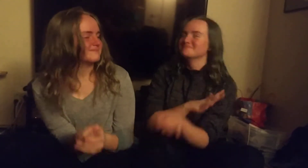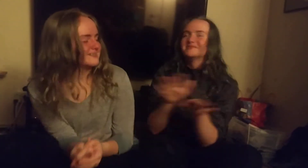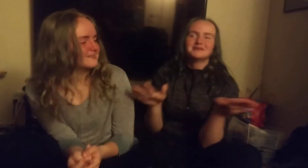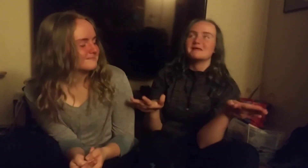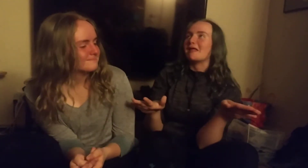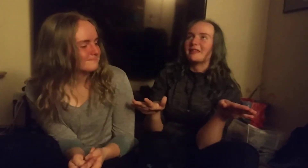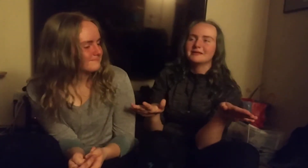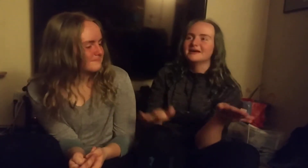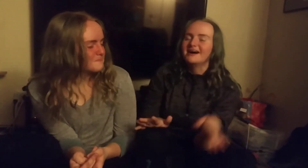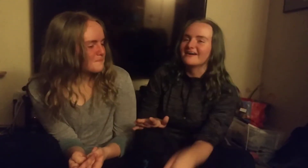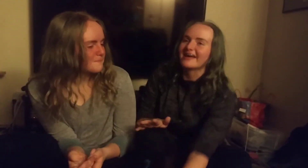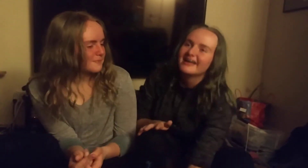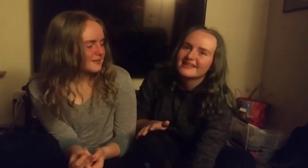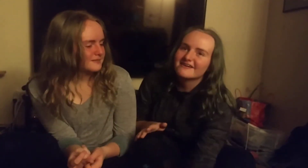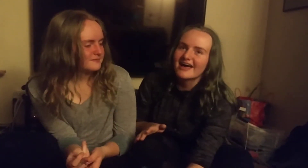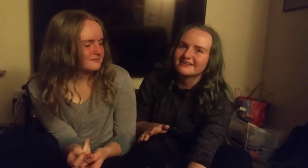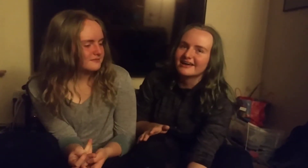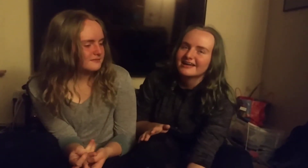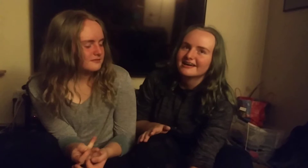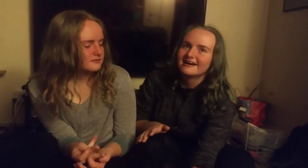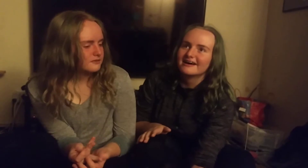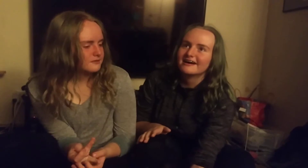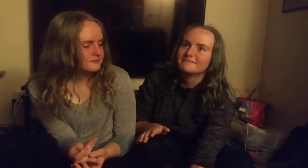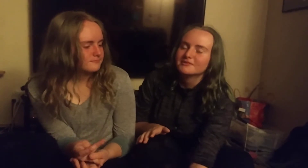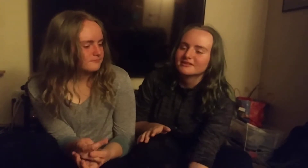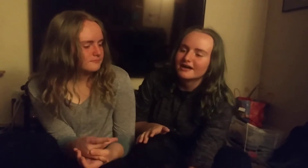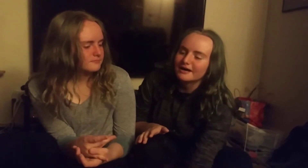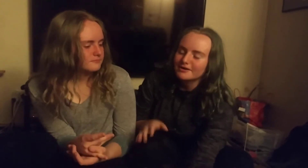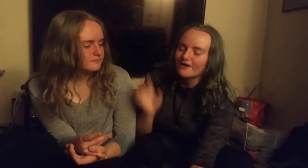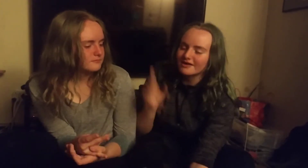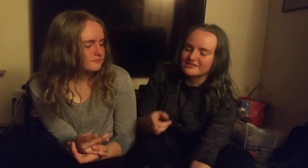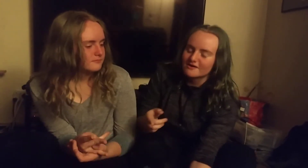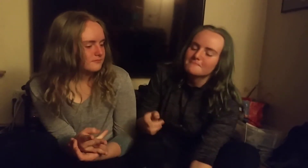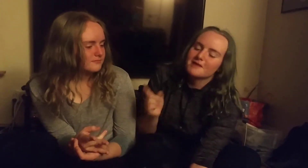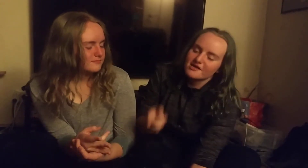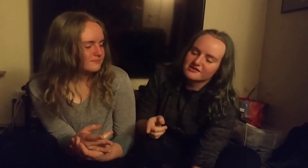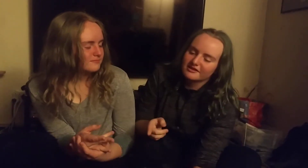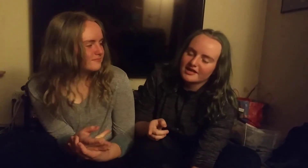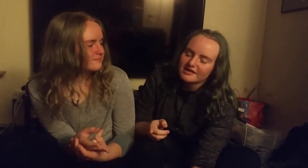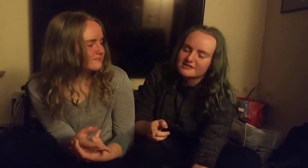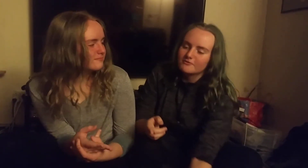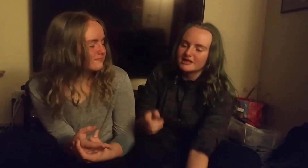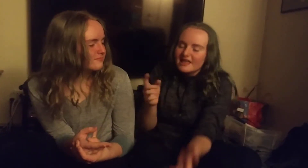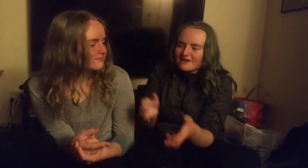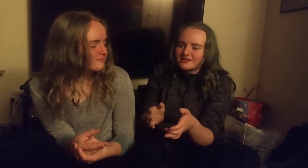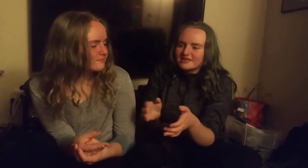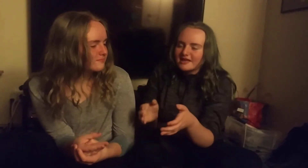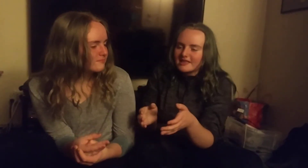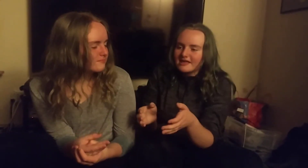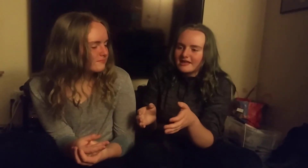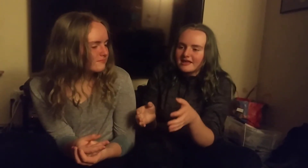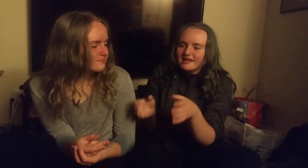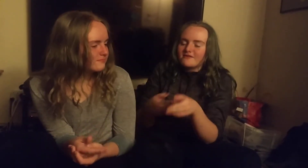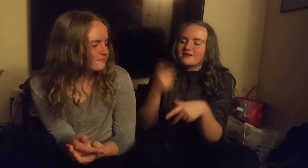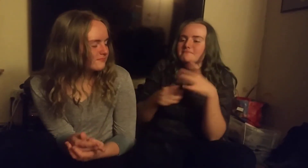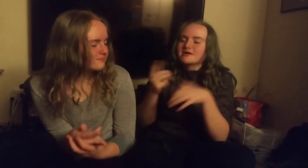anyway. Okay, so anyway, okay, so basically, so we get everything. Mixing